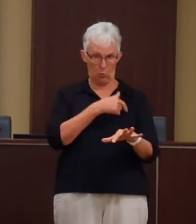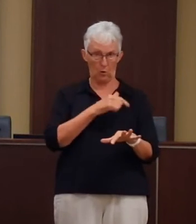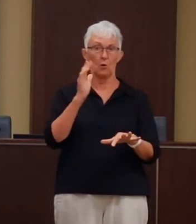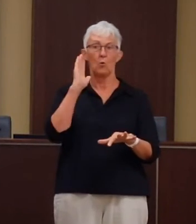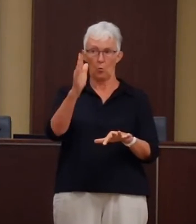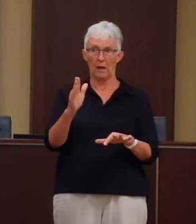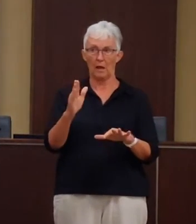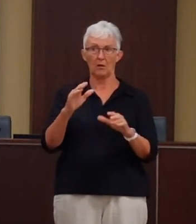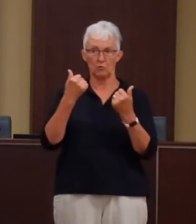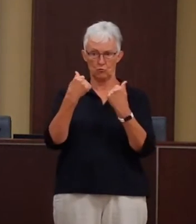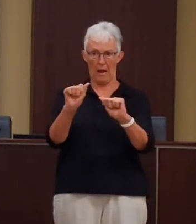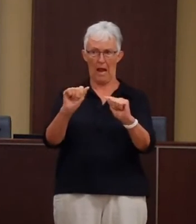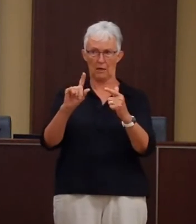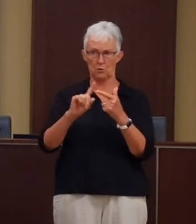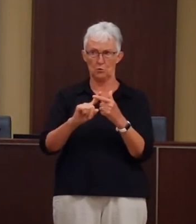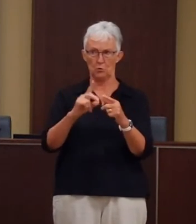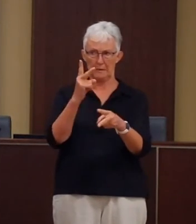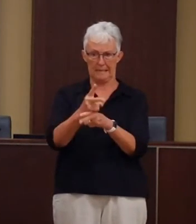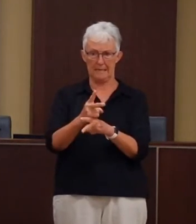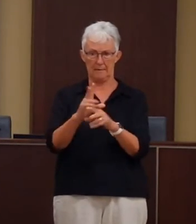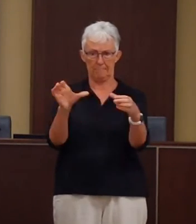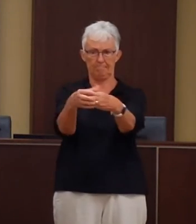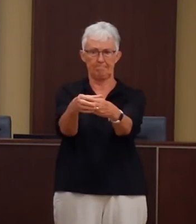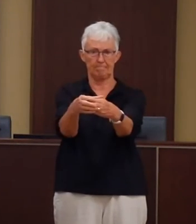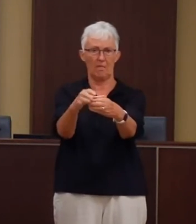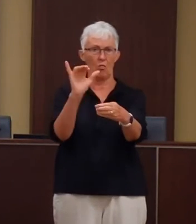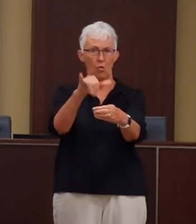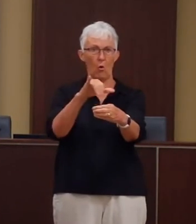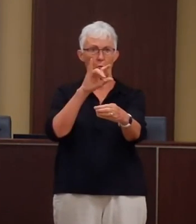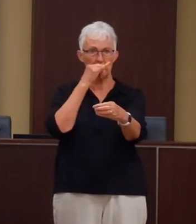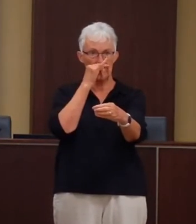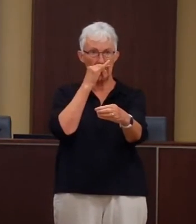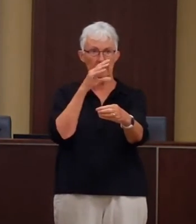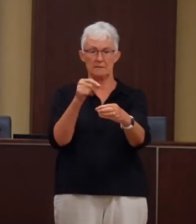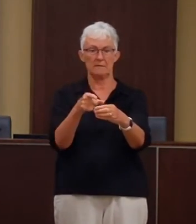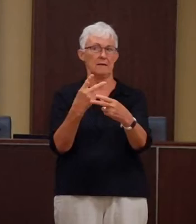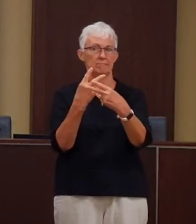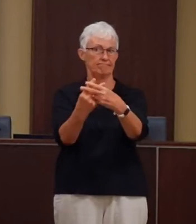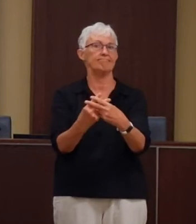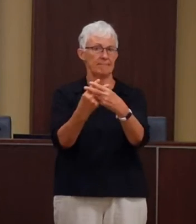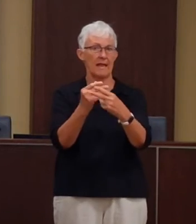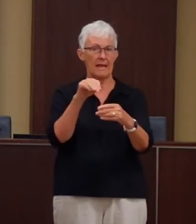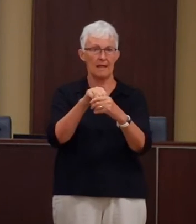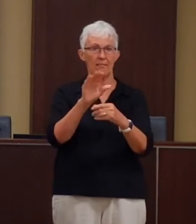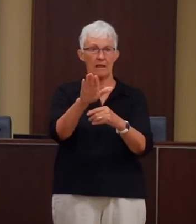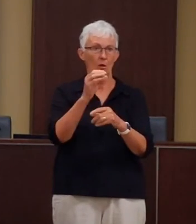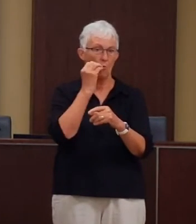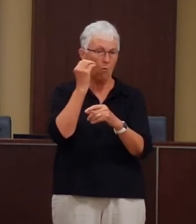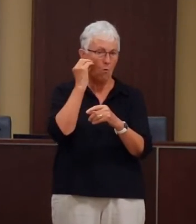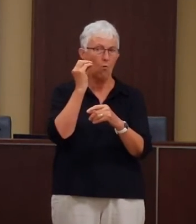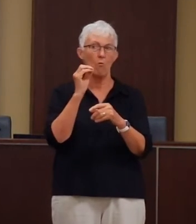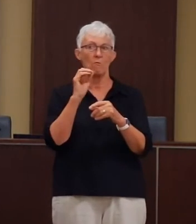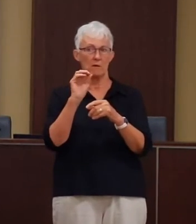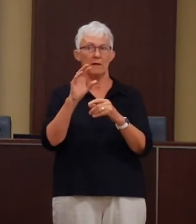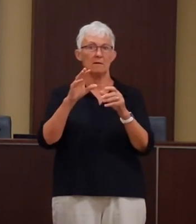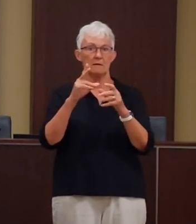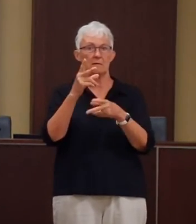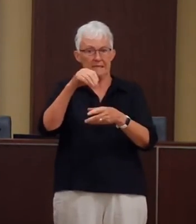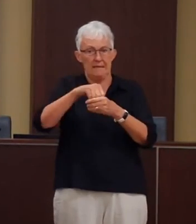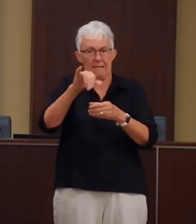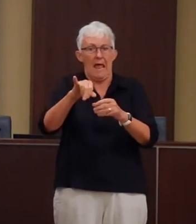isolate it to the closest possible point, meaning a classroom and or a school, less likely an entire district. So